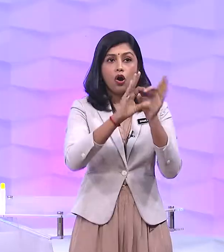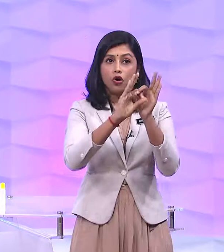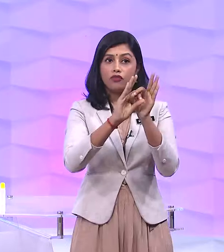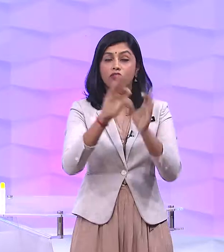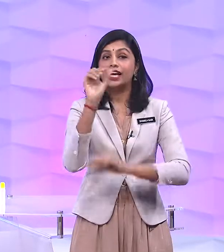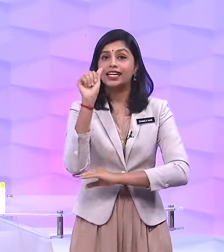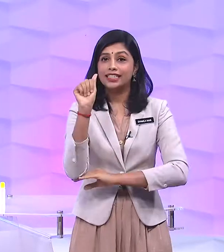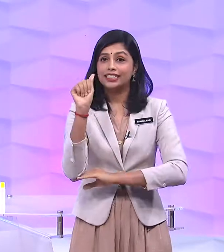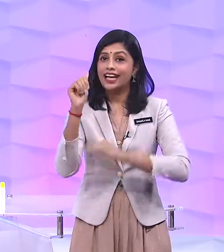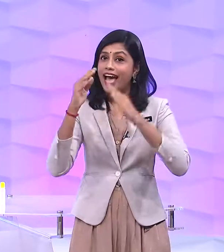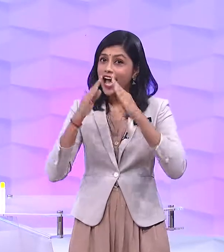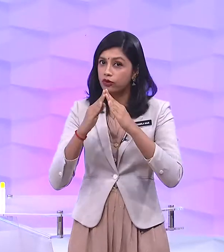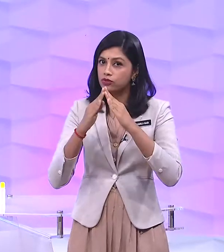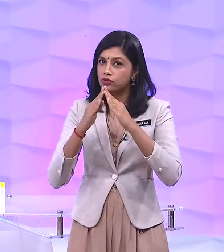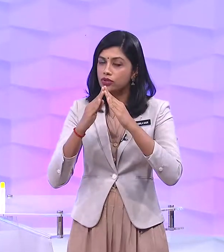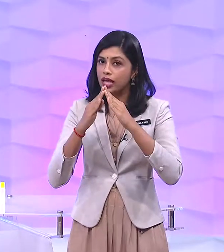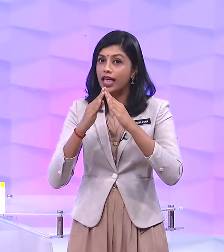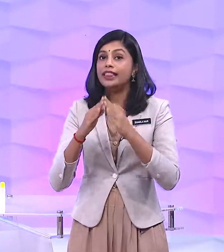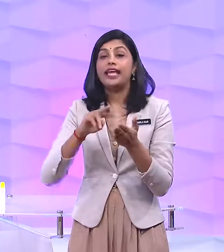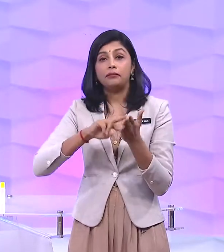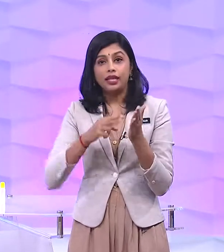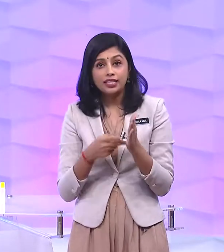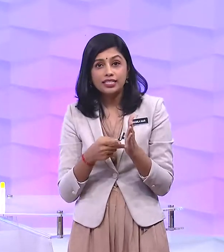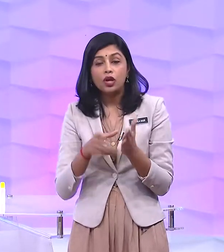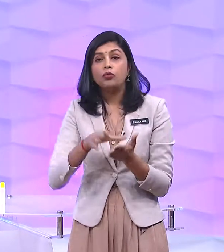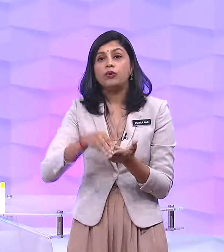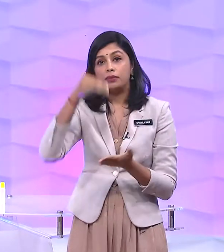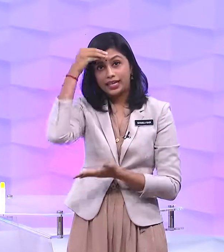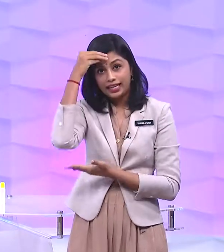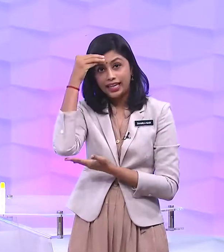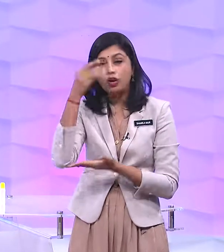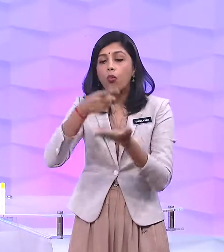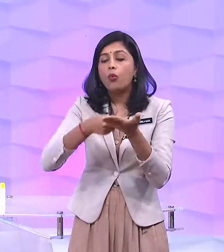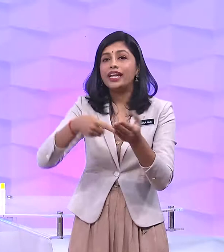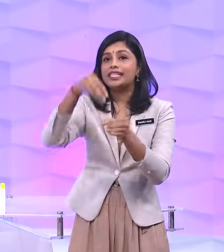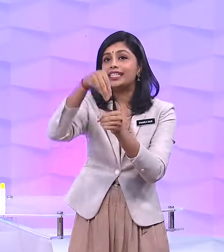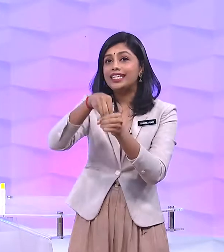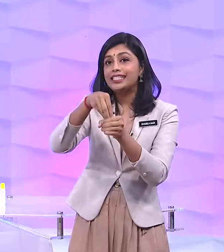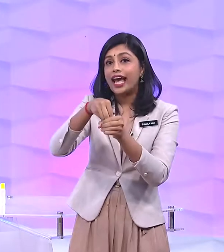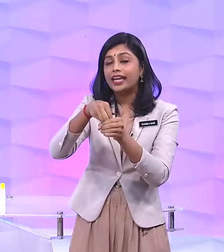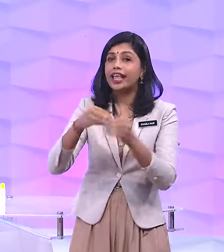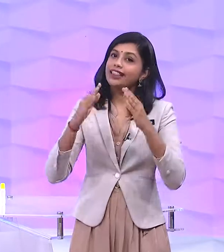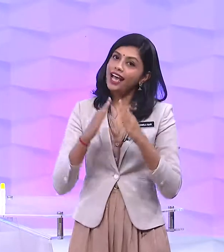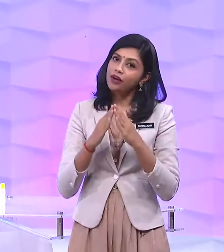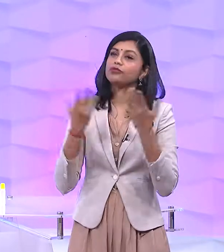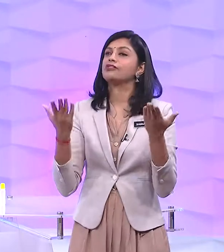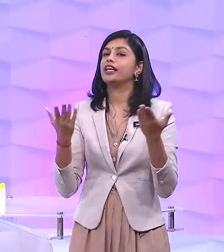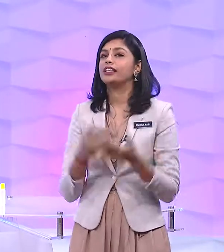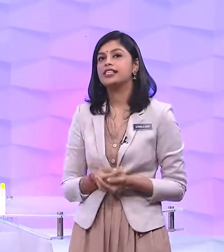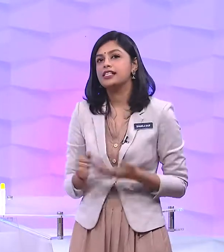of a house. That means we will be learning what is inside the house.